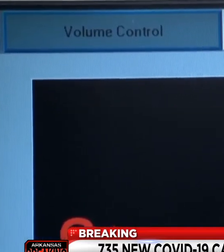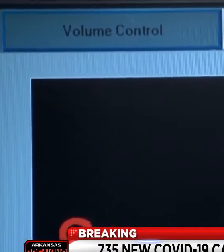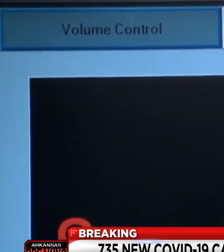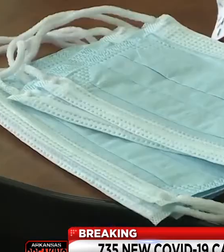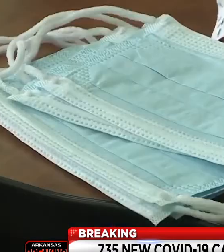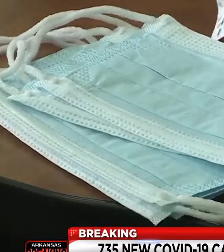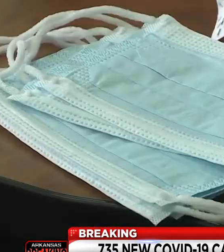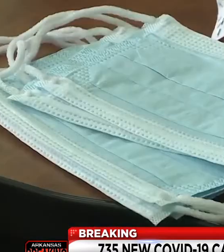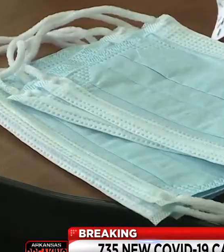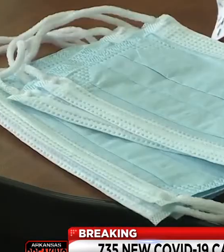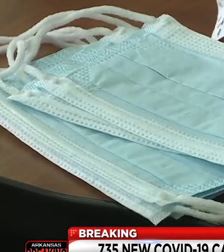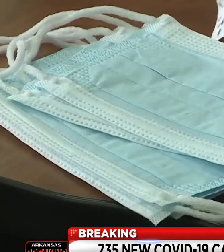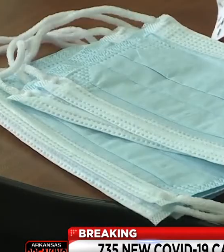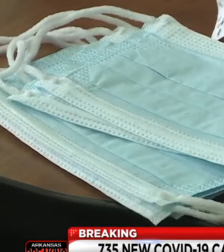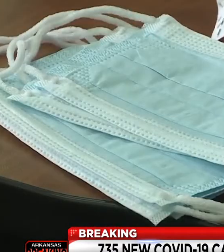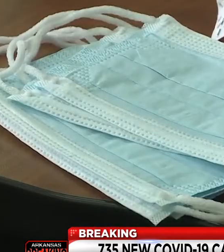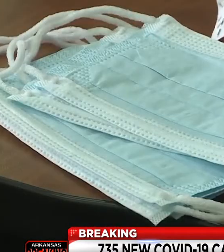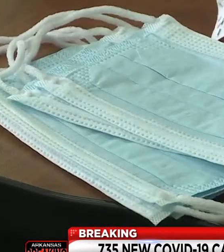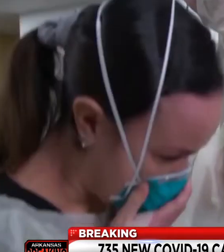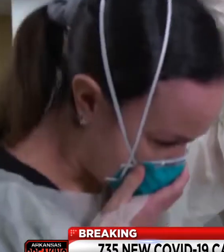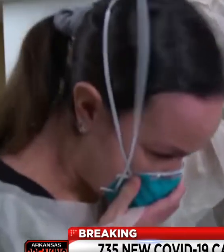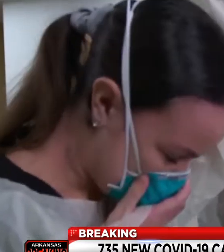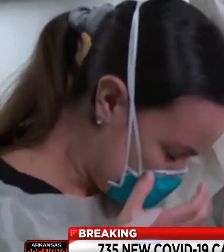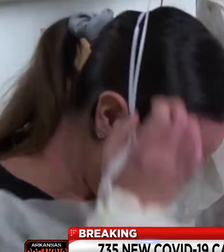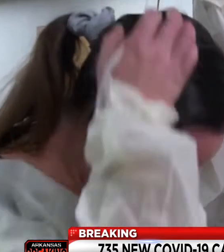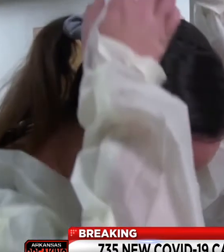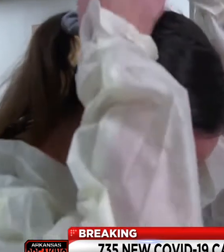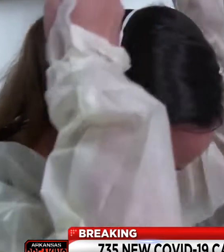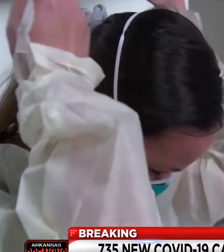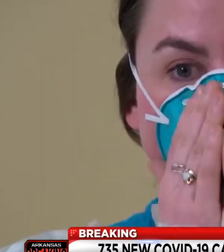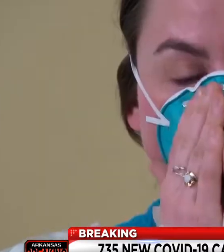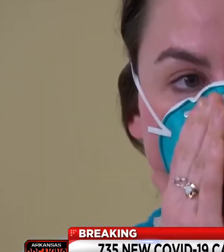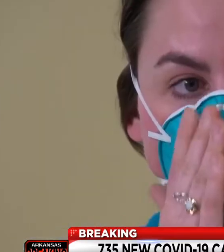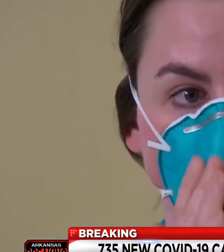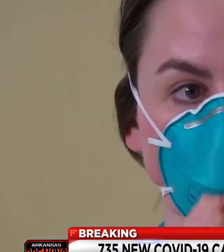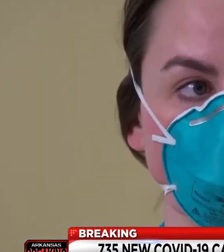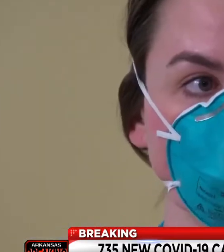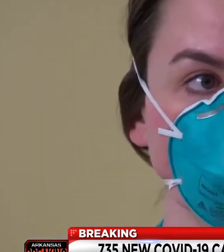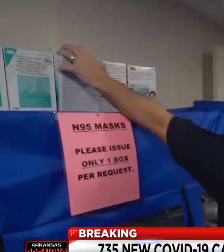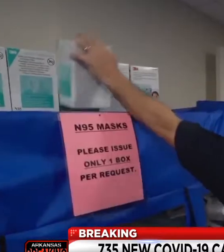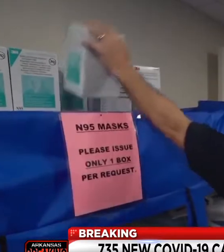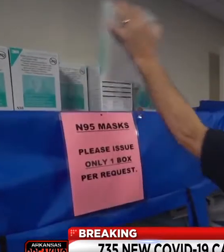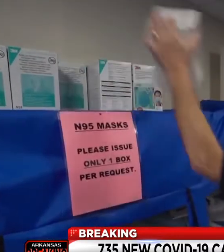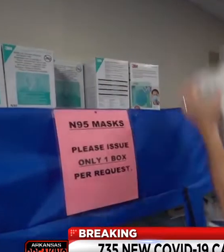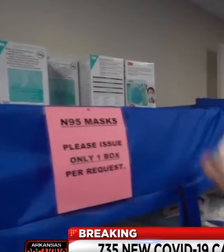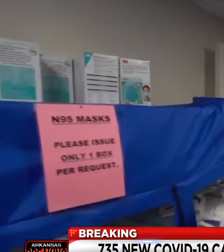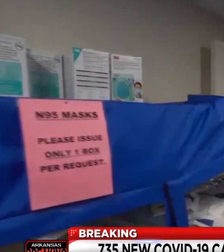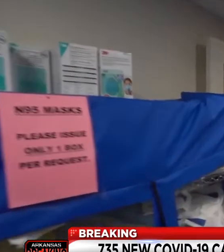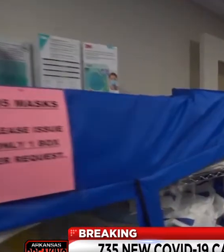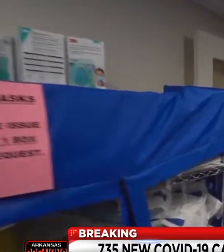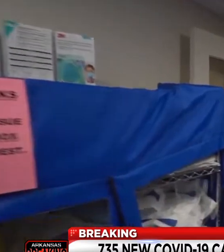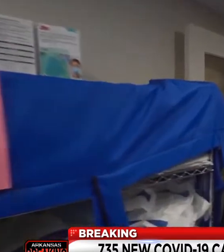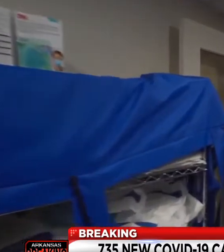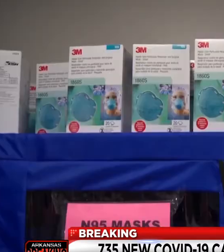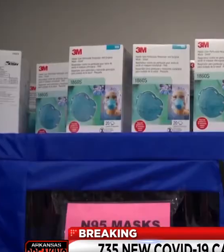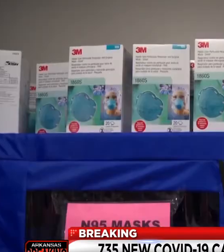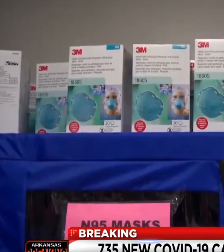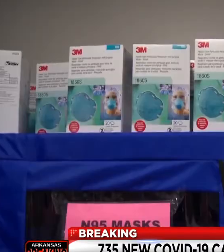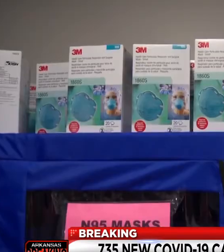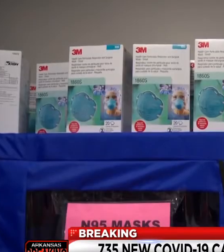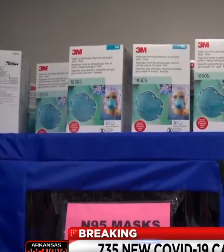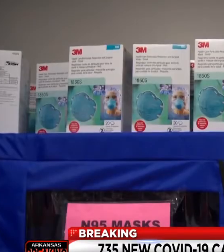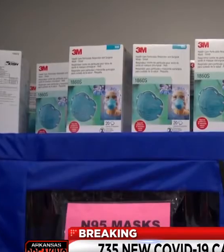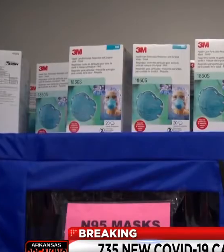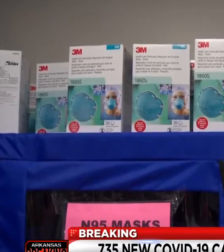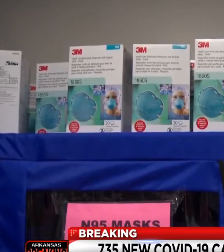yesterday, we heard from Secretary of Education Johnny Key about that school resource hotline number that they have set up.